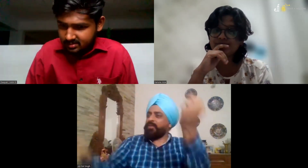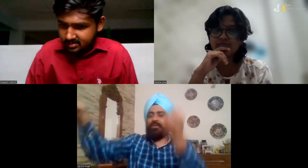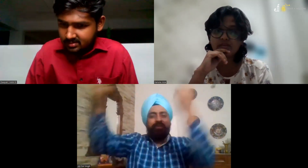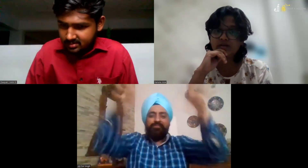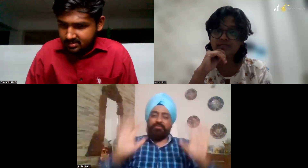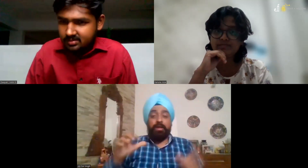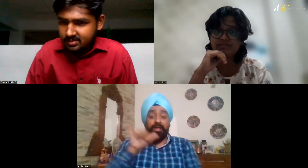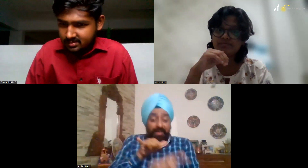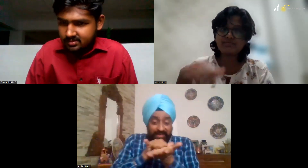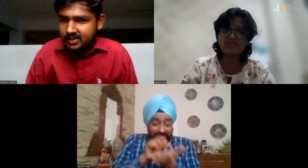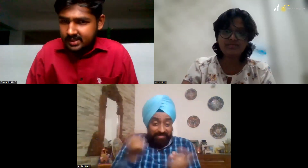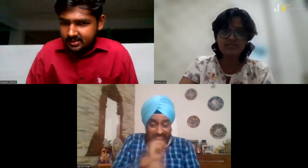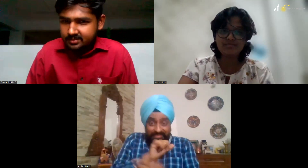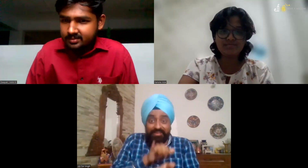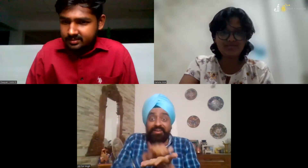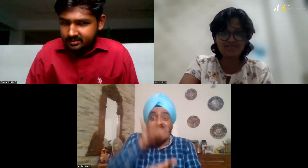Indian.